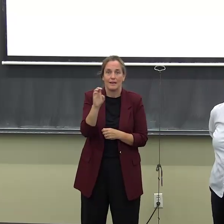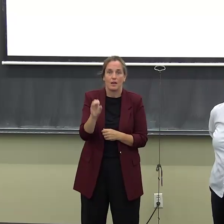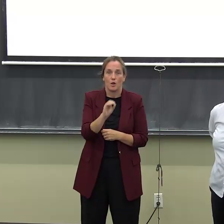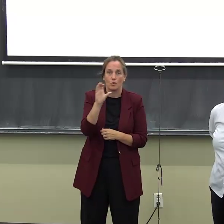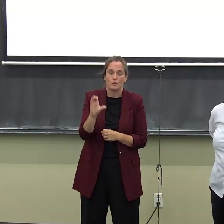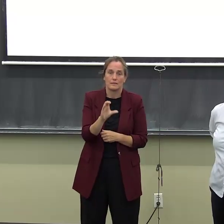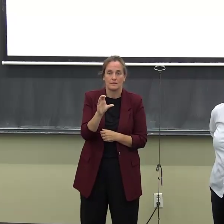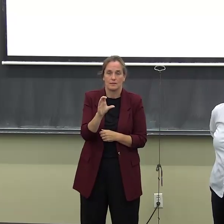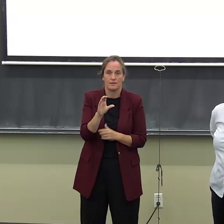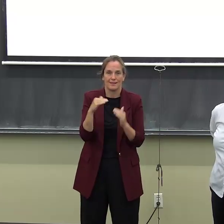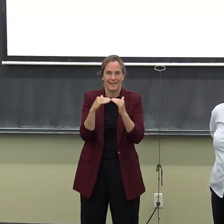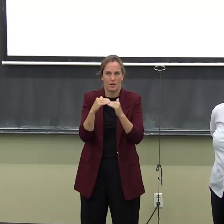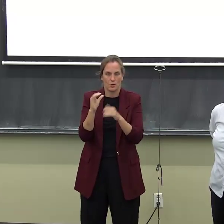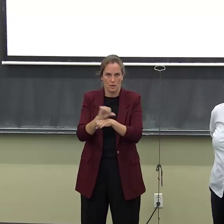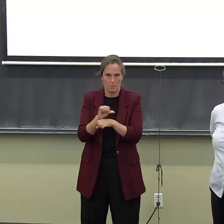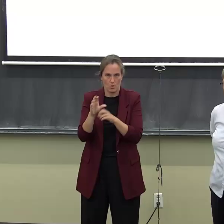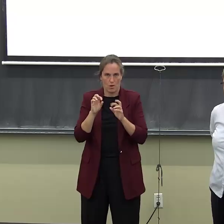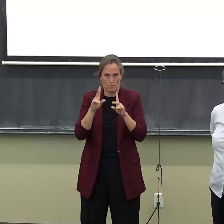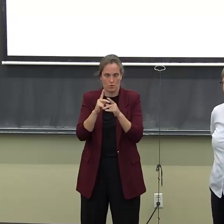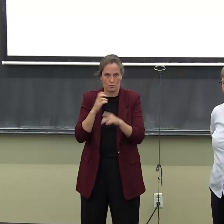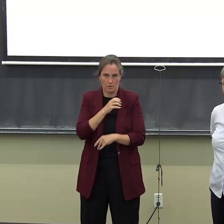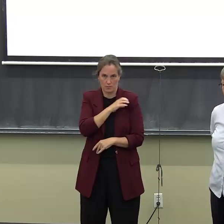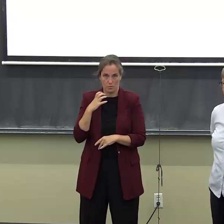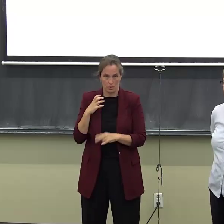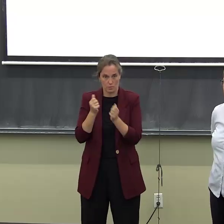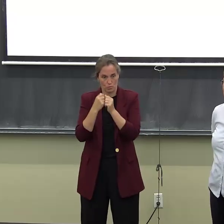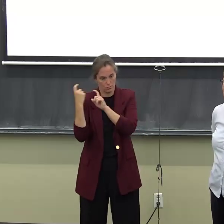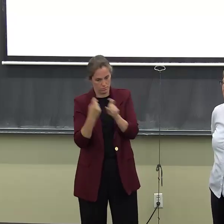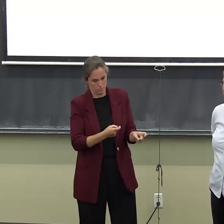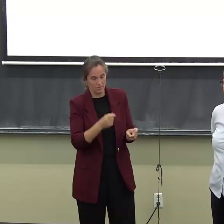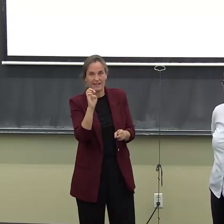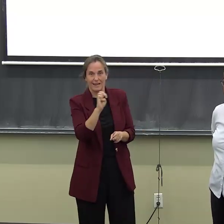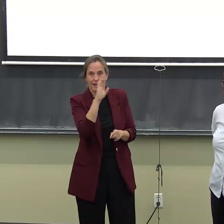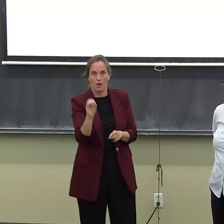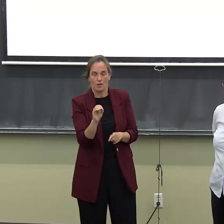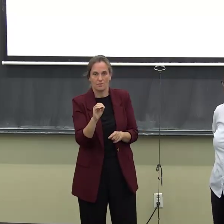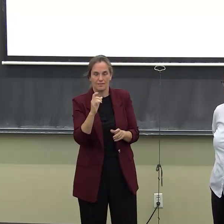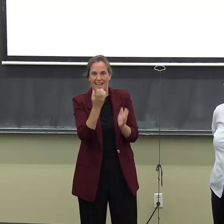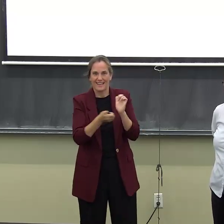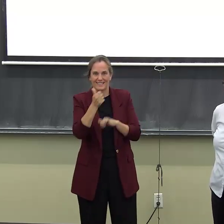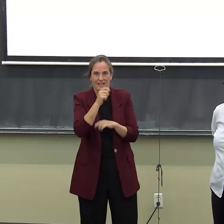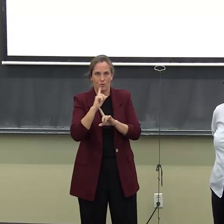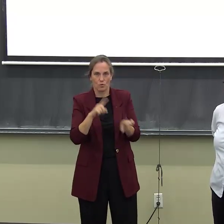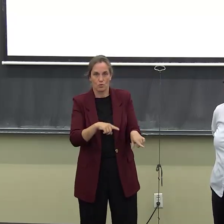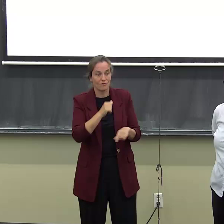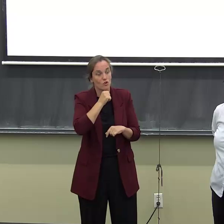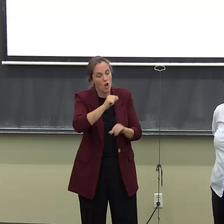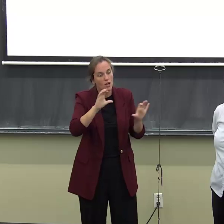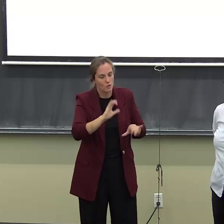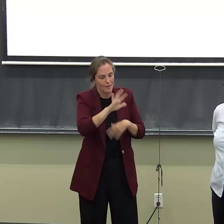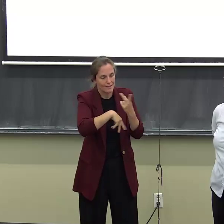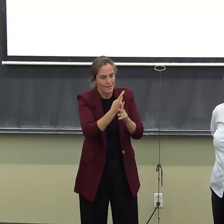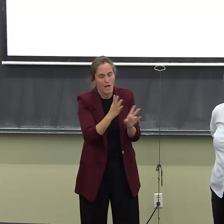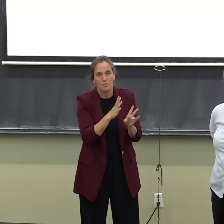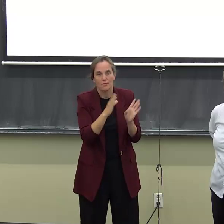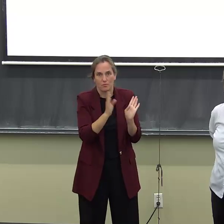Commission was given executive orders to not do the type of intervention that they were planning. One